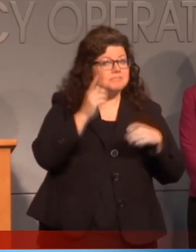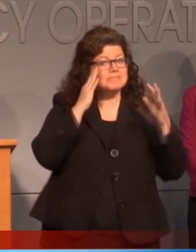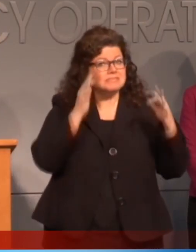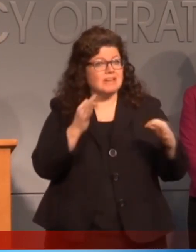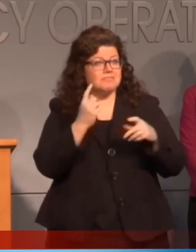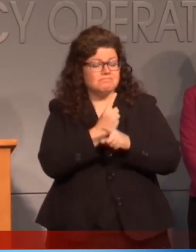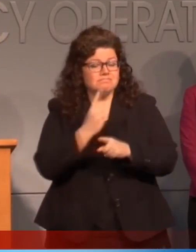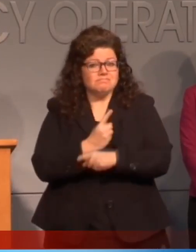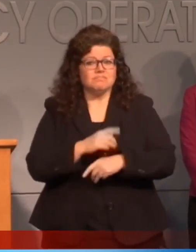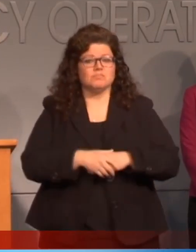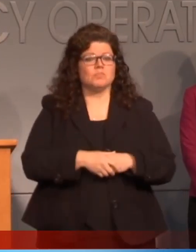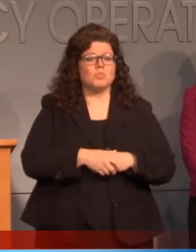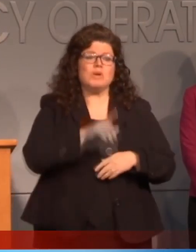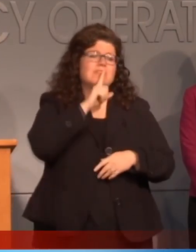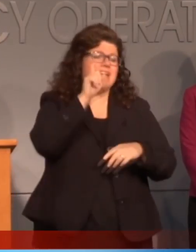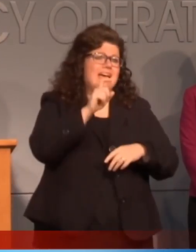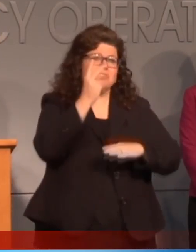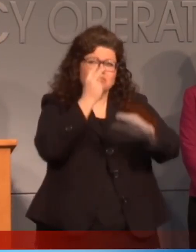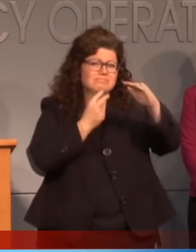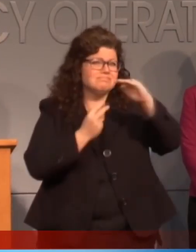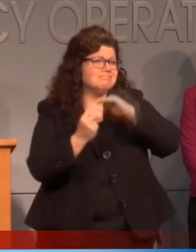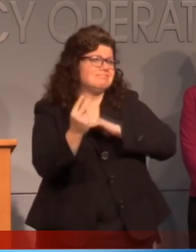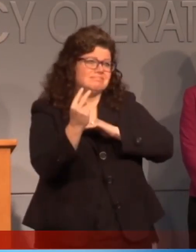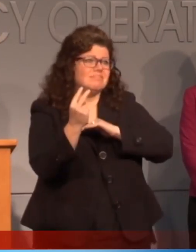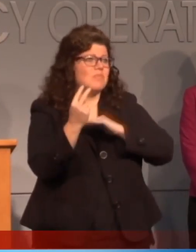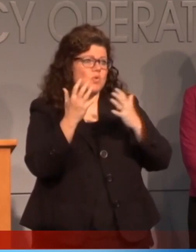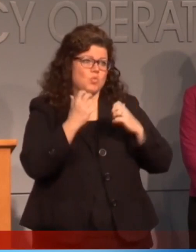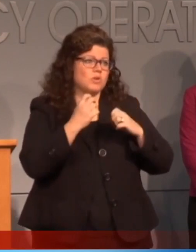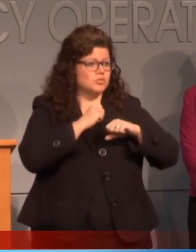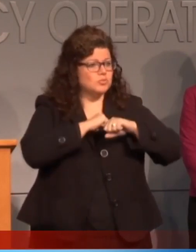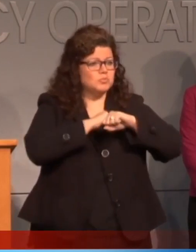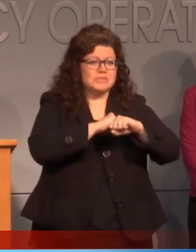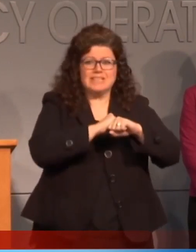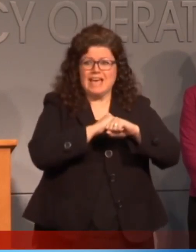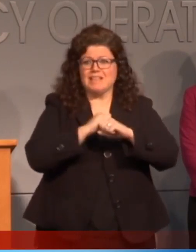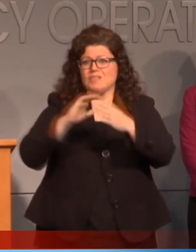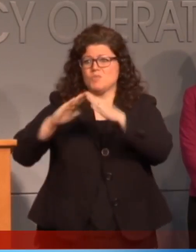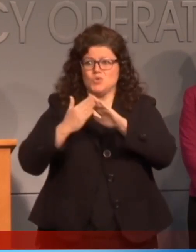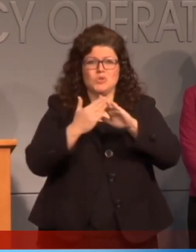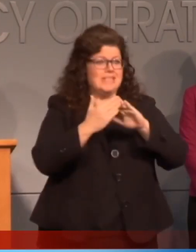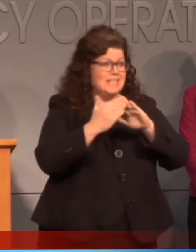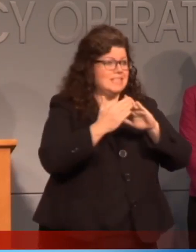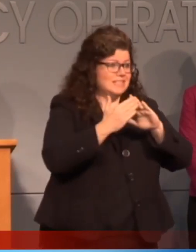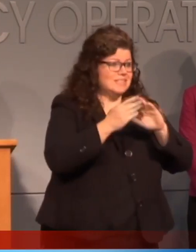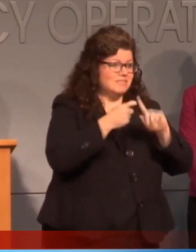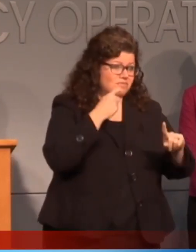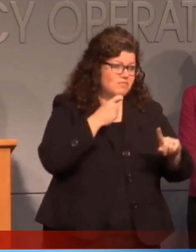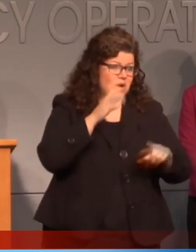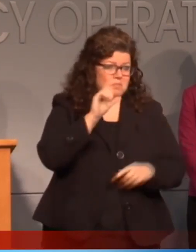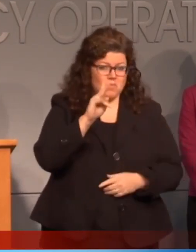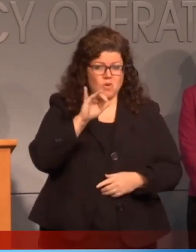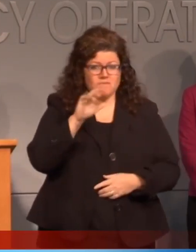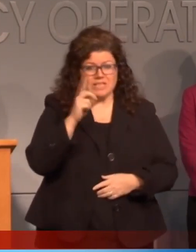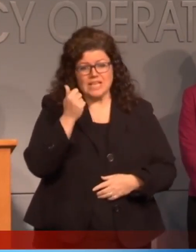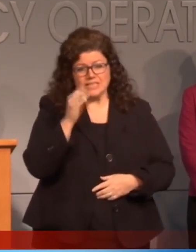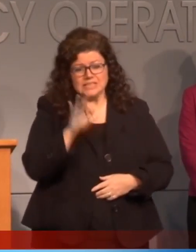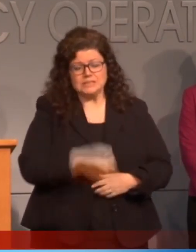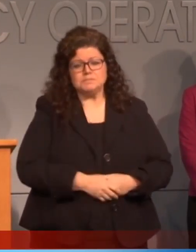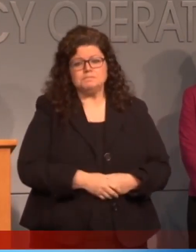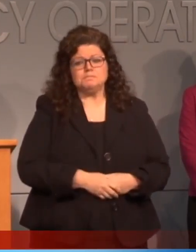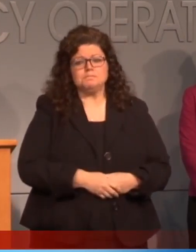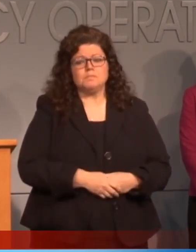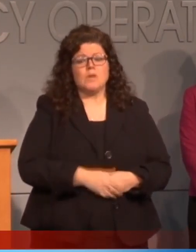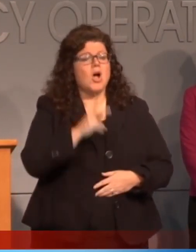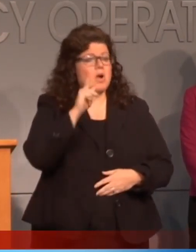see around corners if we're going to combat this virus effectively. Our public health